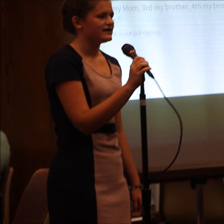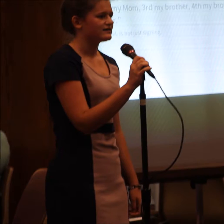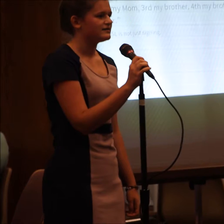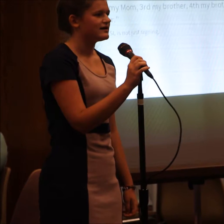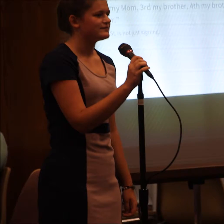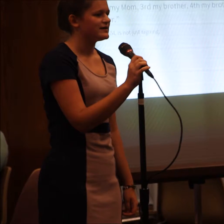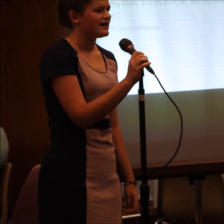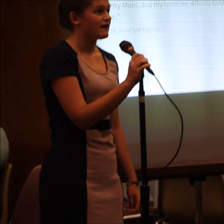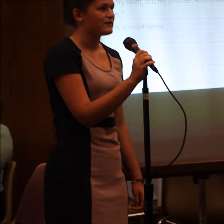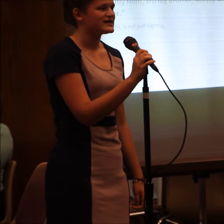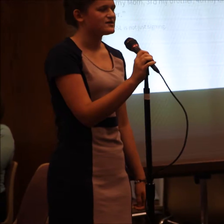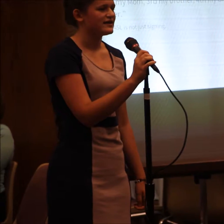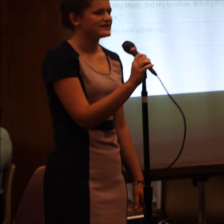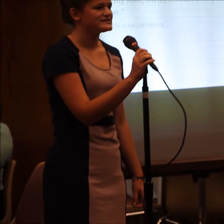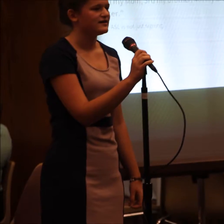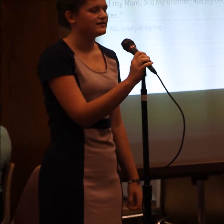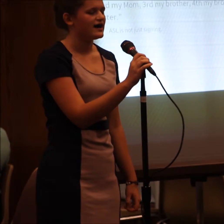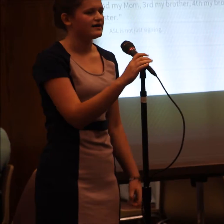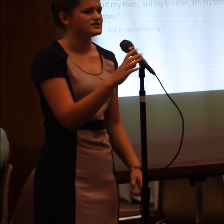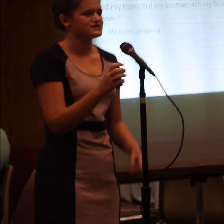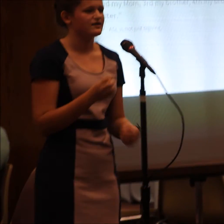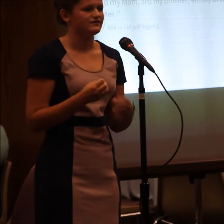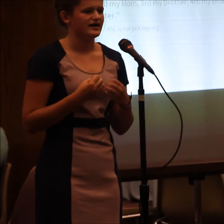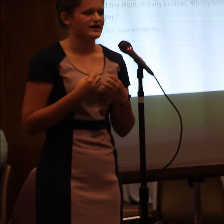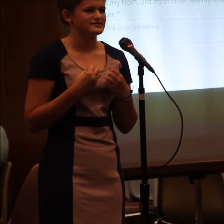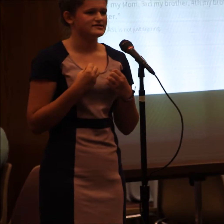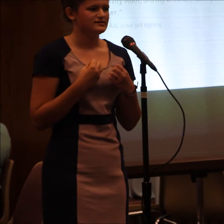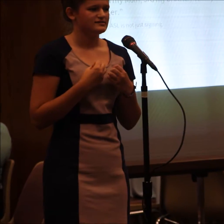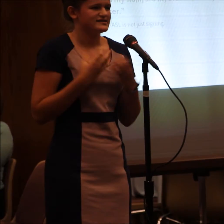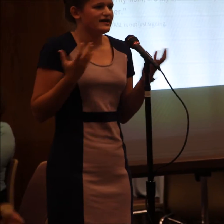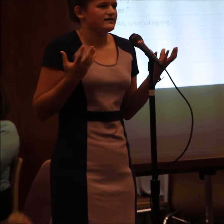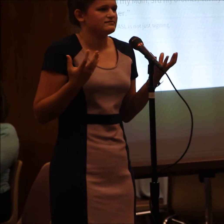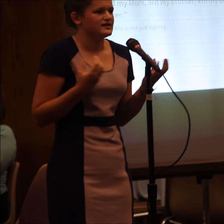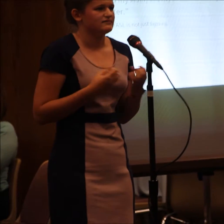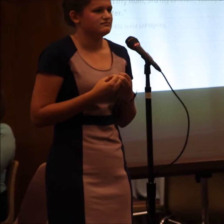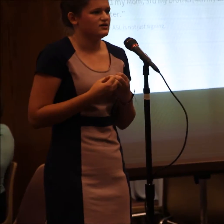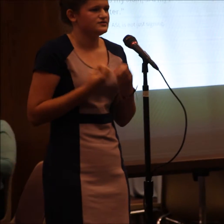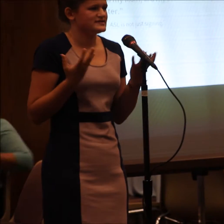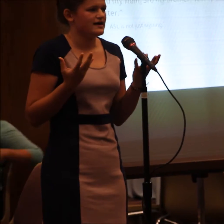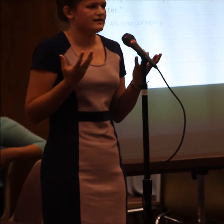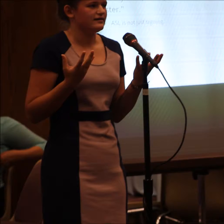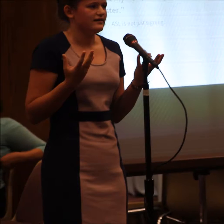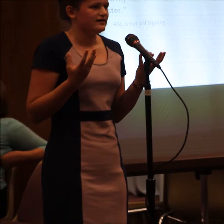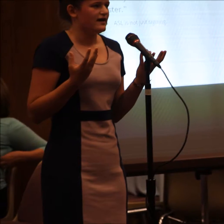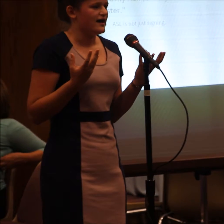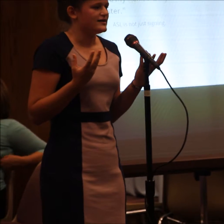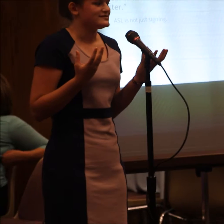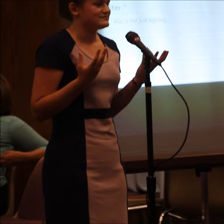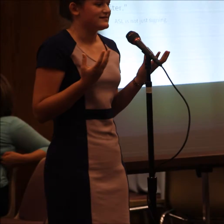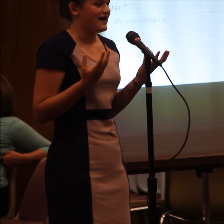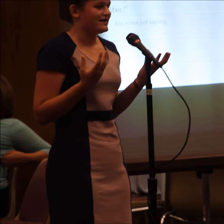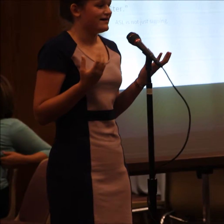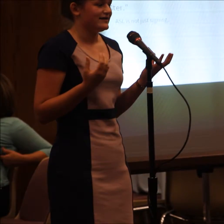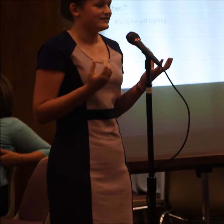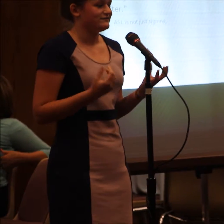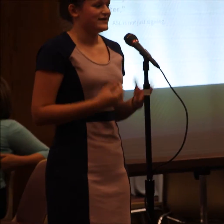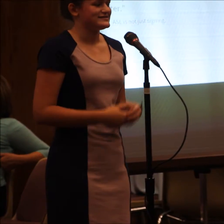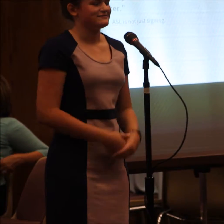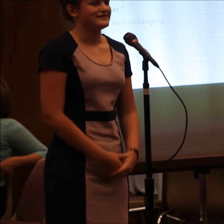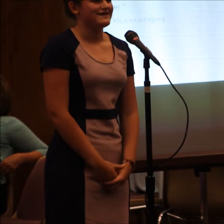signing. A lot of when I started ASL, I just thought of it as signing, like all you sign. And I got a kick in the face and